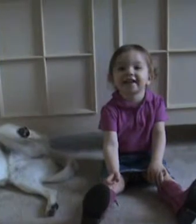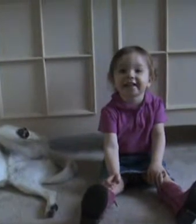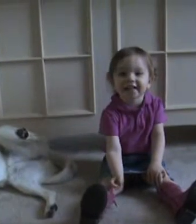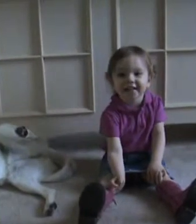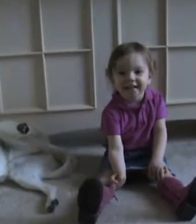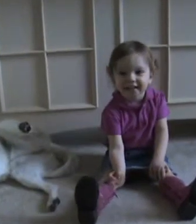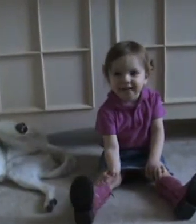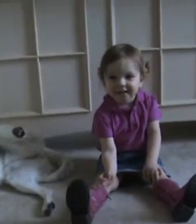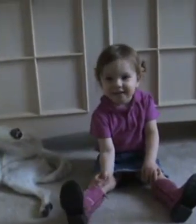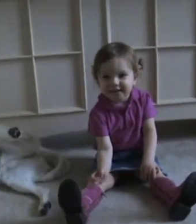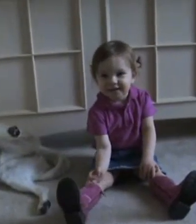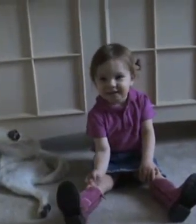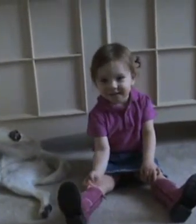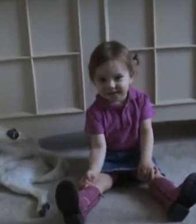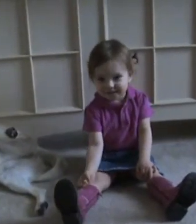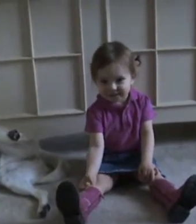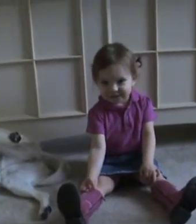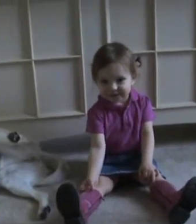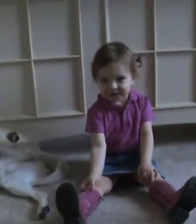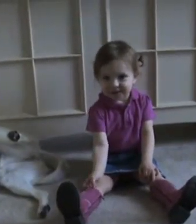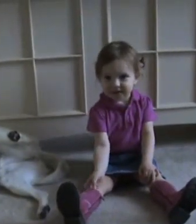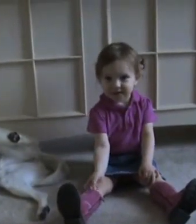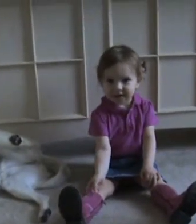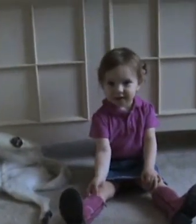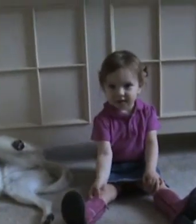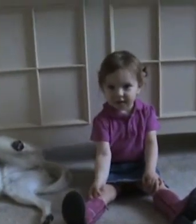Jesus. Jesus? Okay, are you ready to sing?